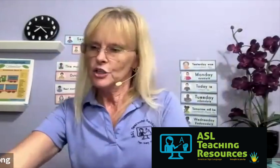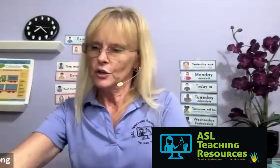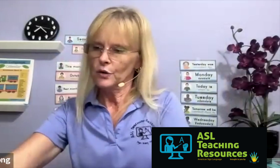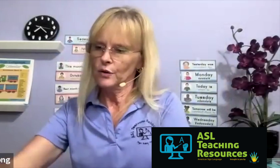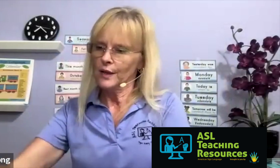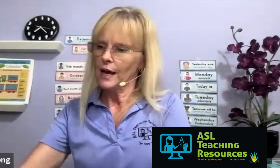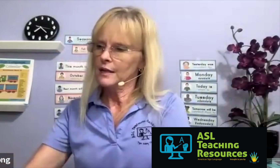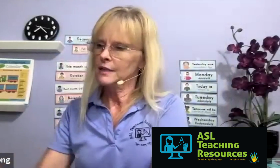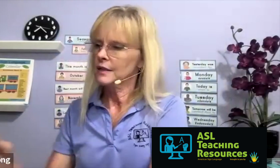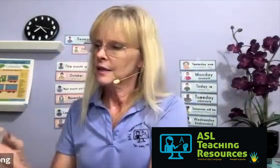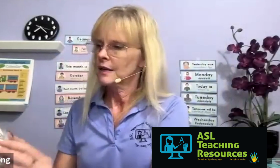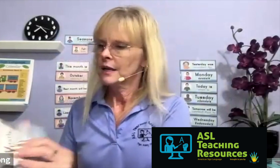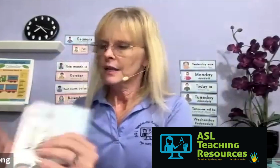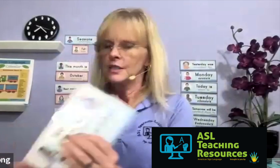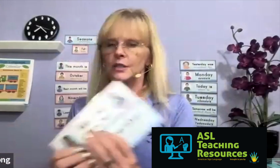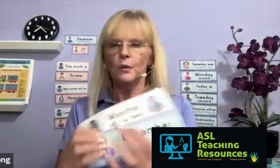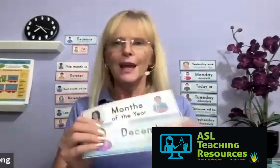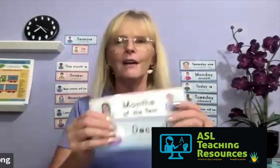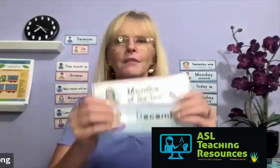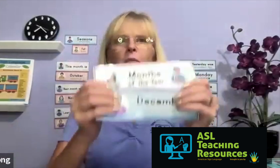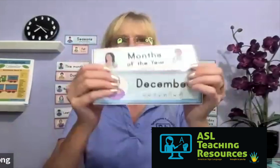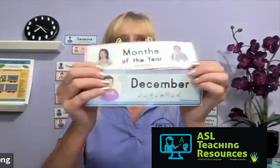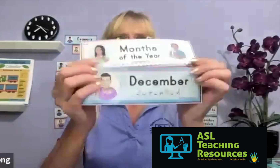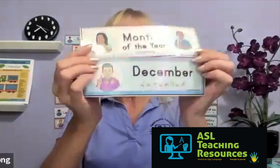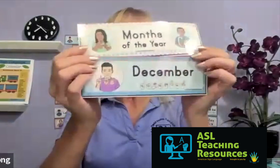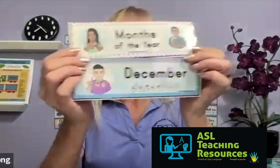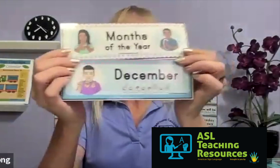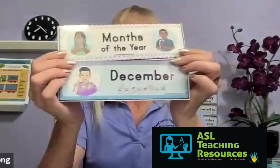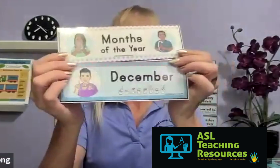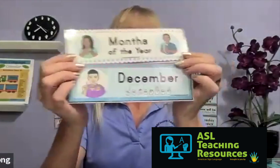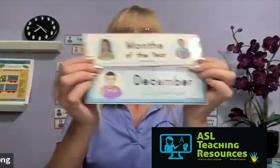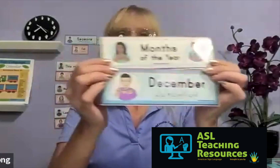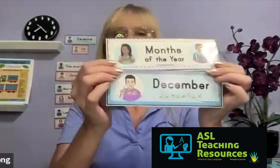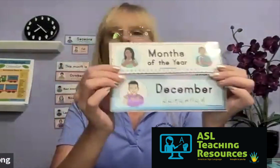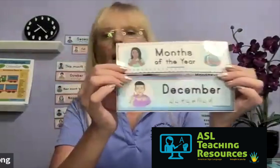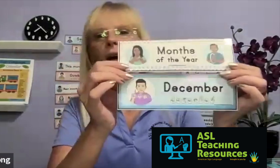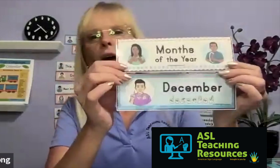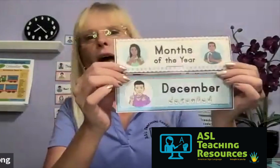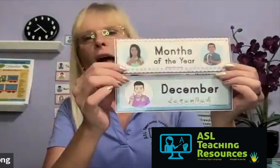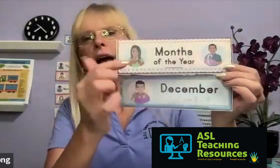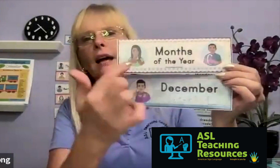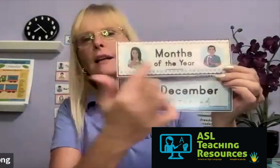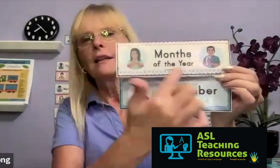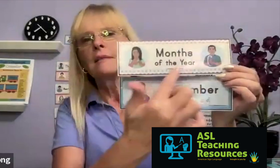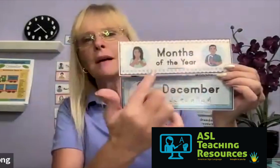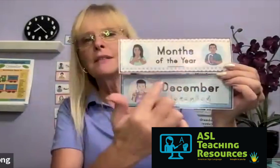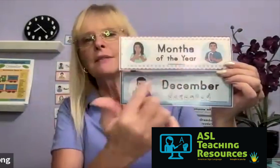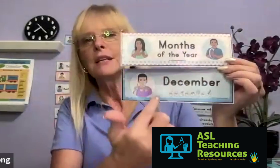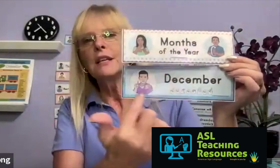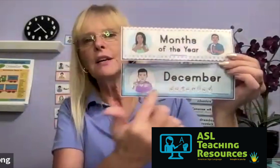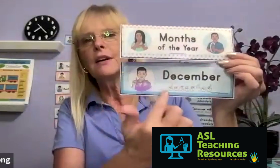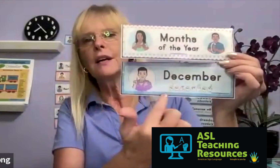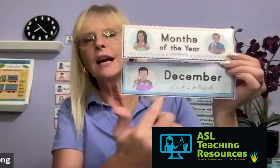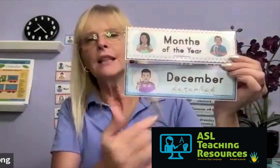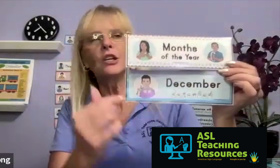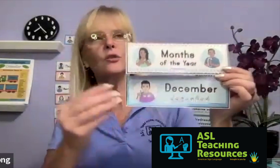show you that. So we have the months right here, and months of the year, and then you